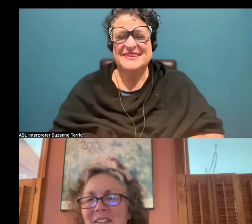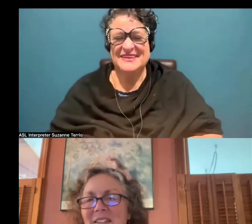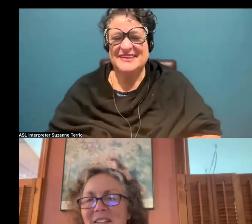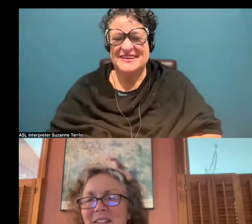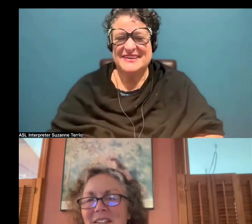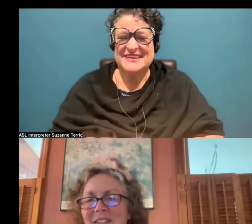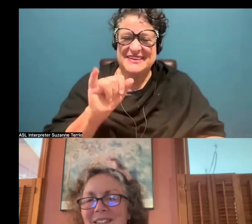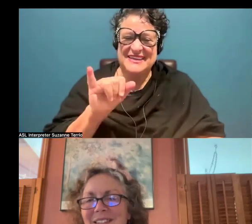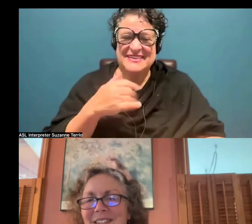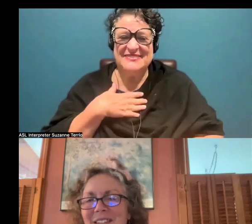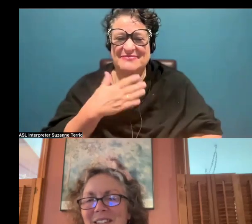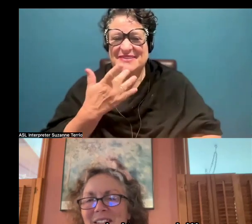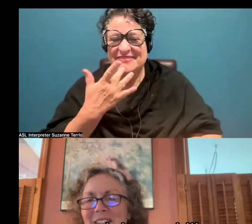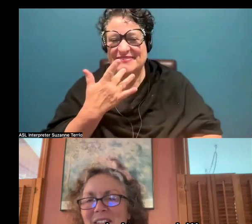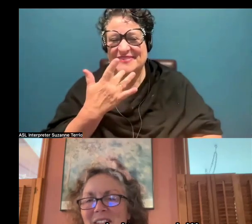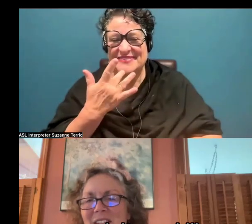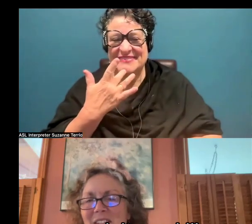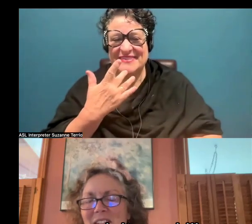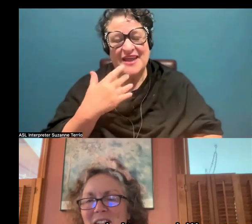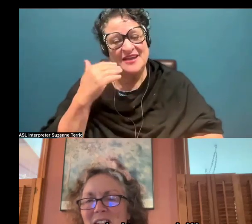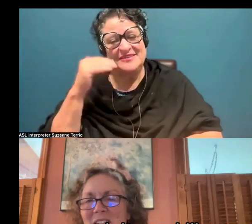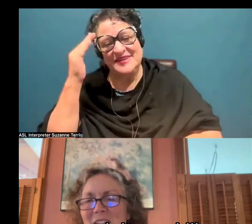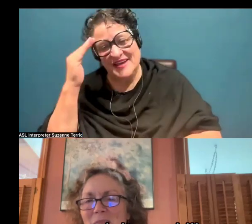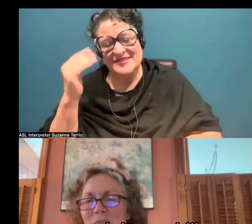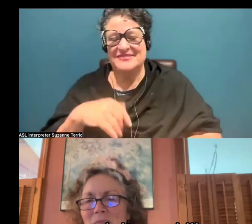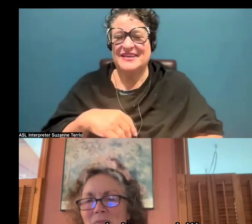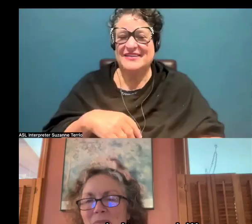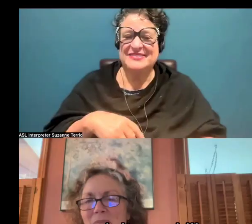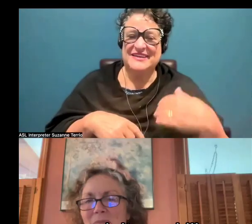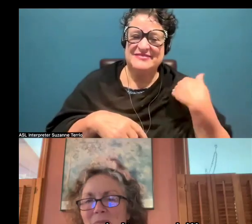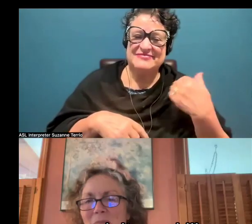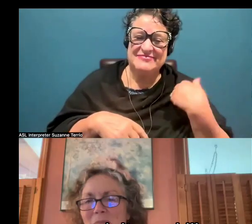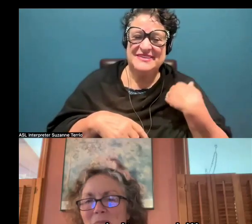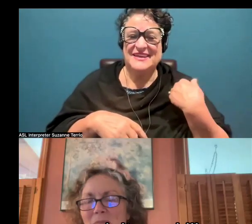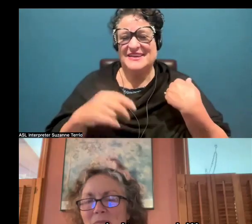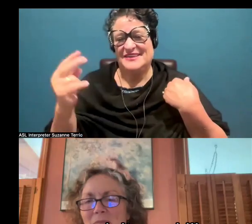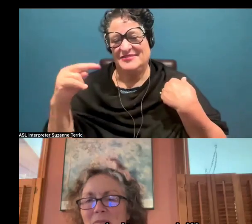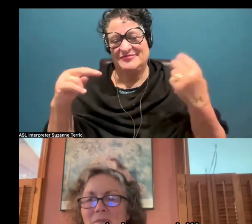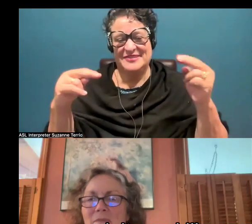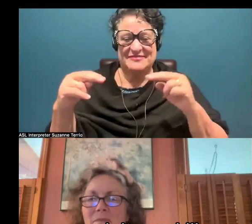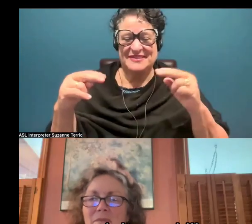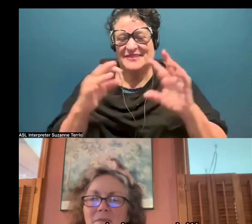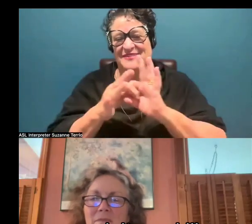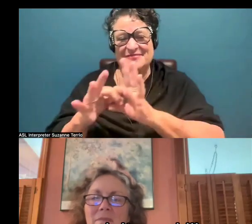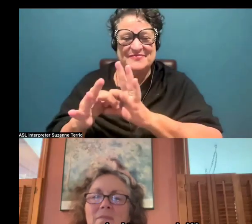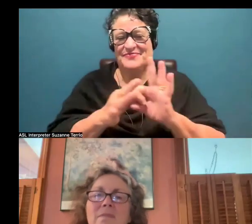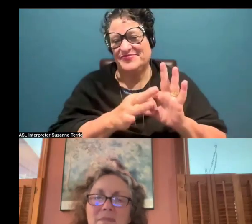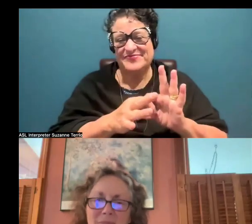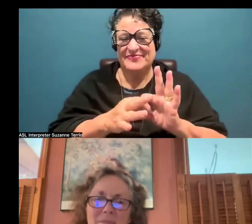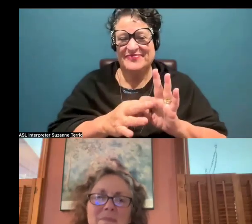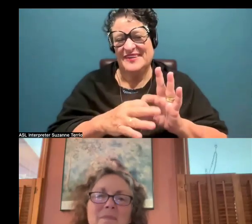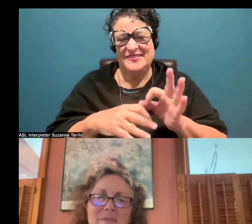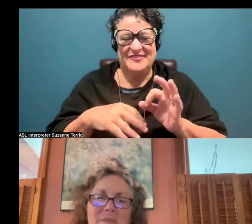yeah, that's one of my favorites is adults and like parental relationships, but viewed through the lens of a kid who